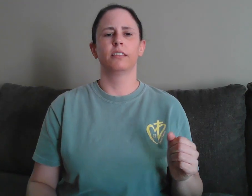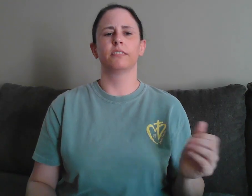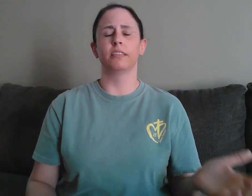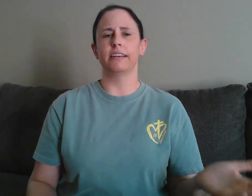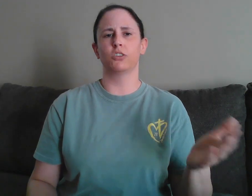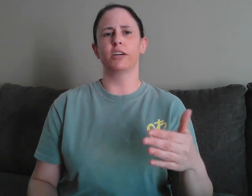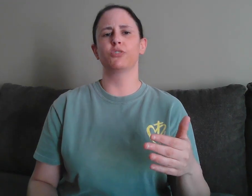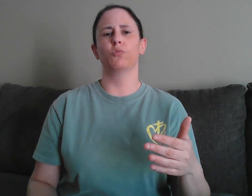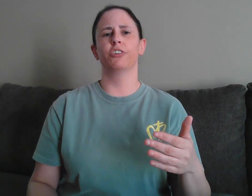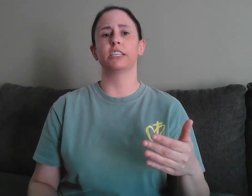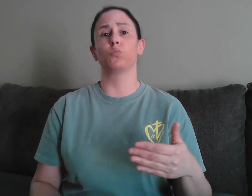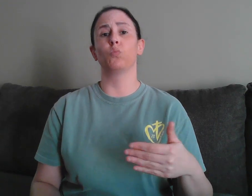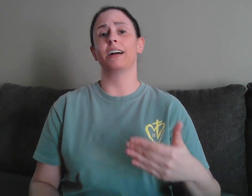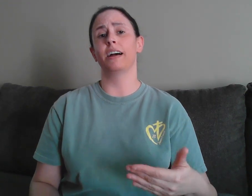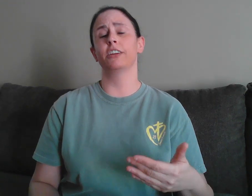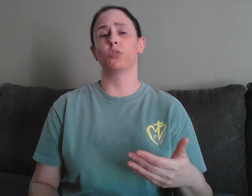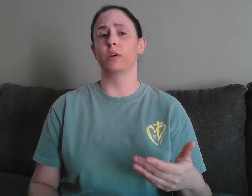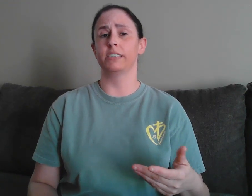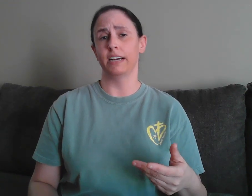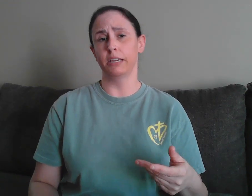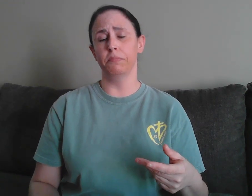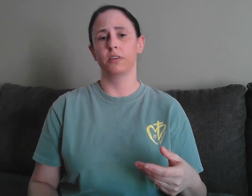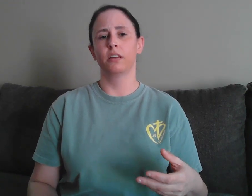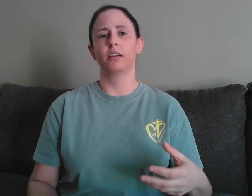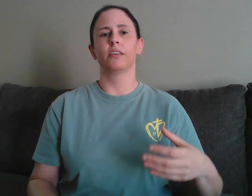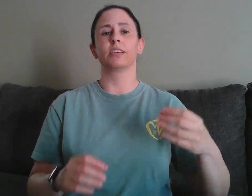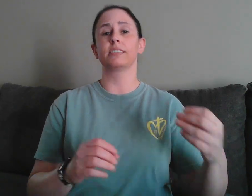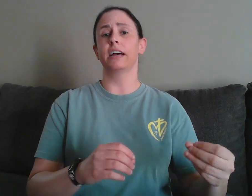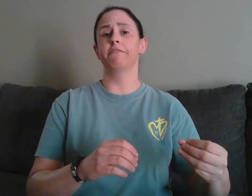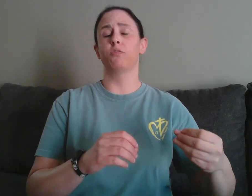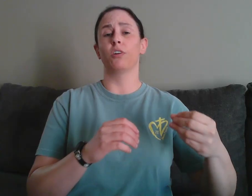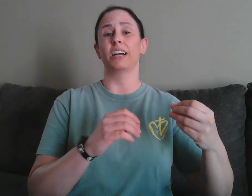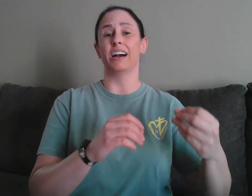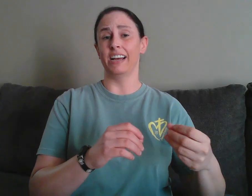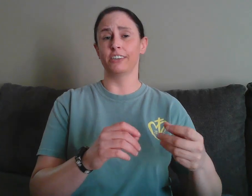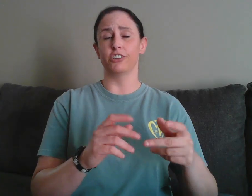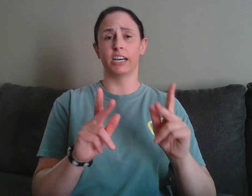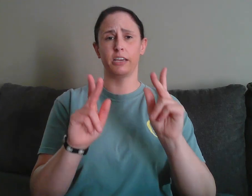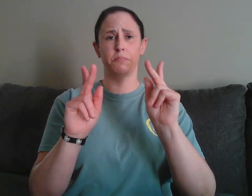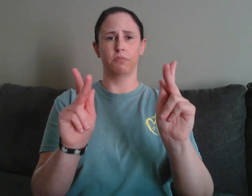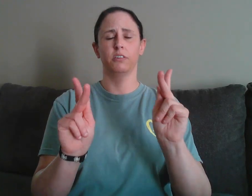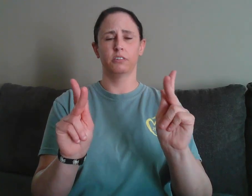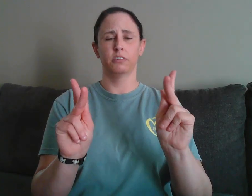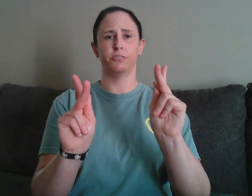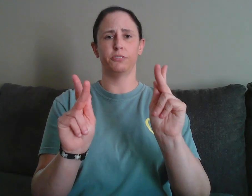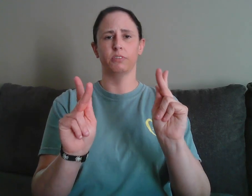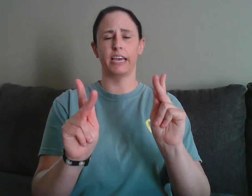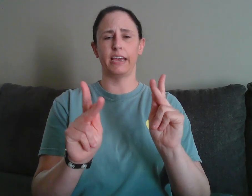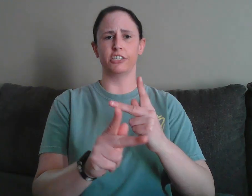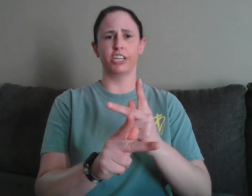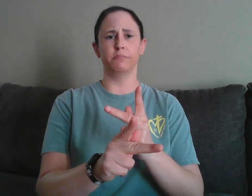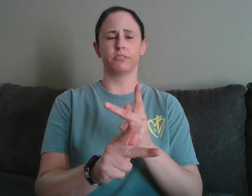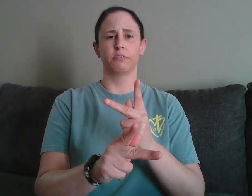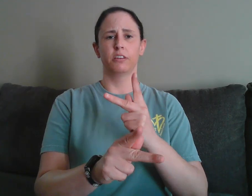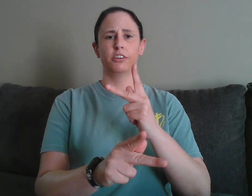The last question word is what kind or what type. The sign for kind or type, do K hand shapes.